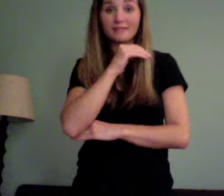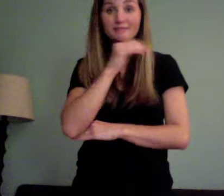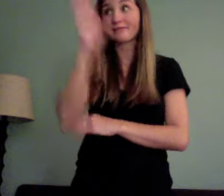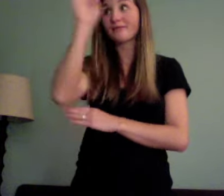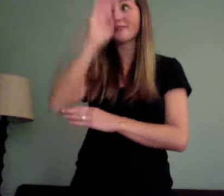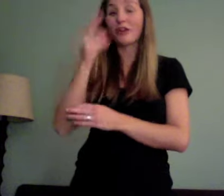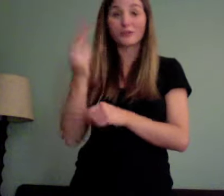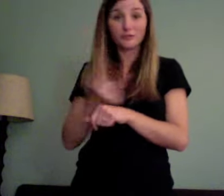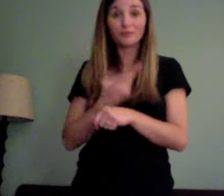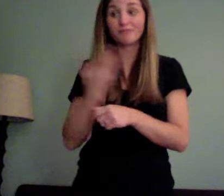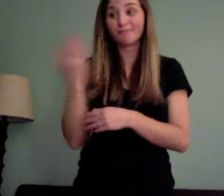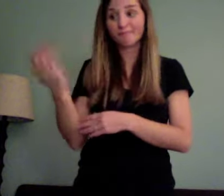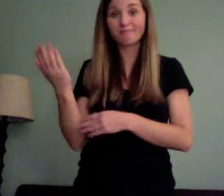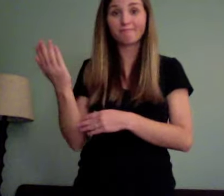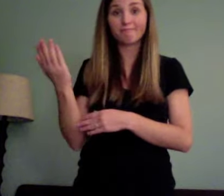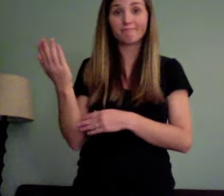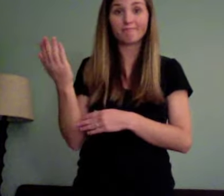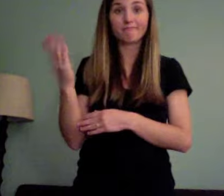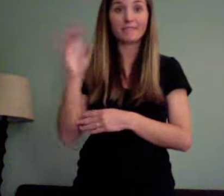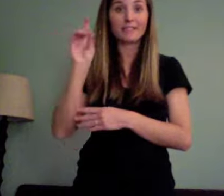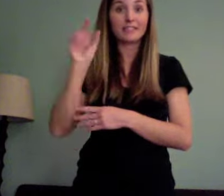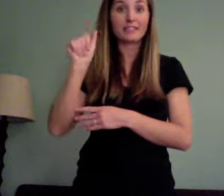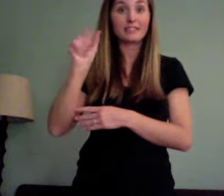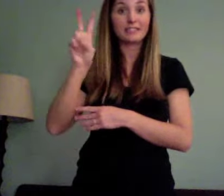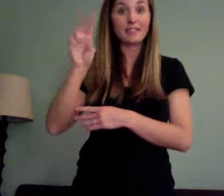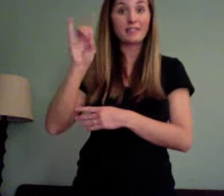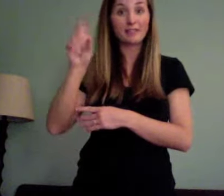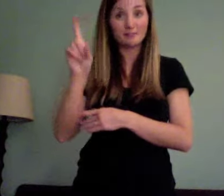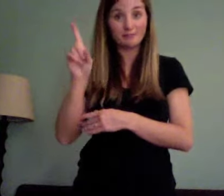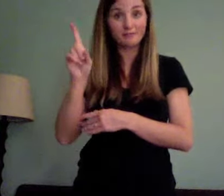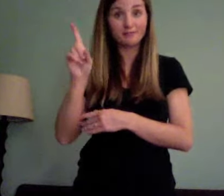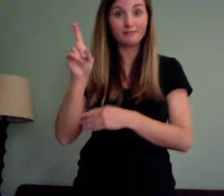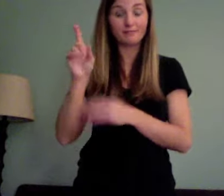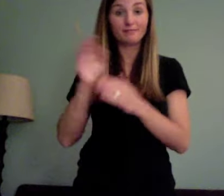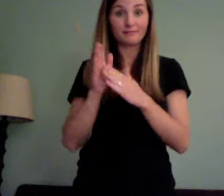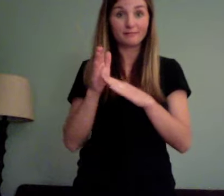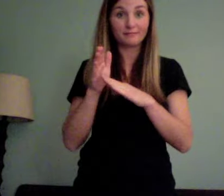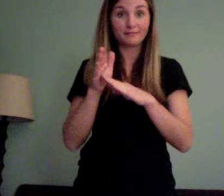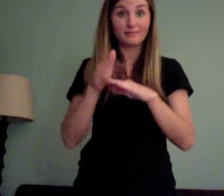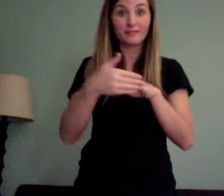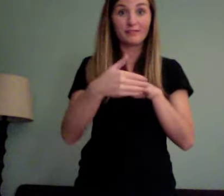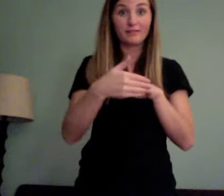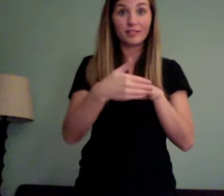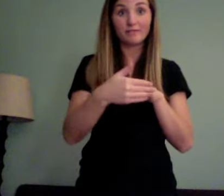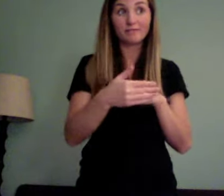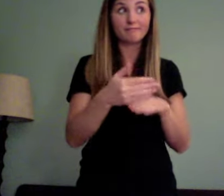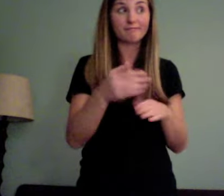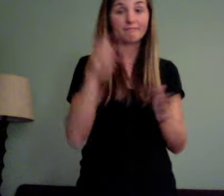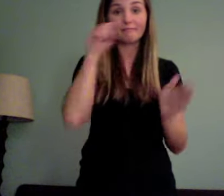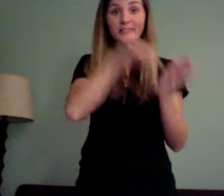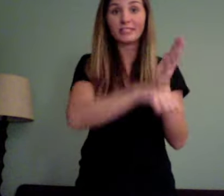God used him. David had an adultery, had adultery, had an affair, murdered someone. God used him.